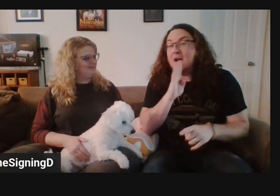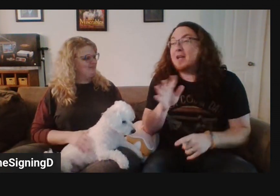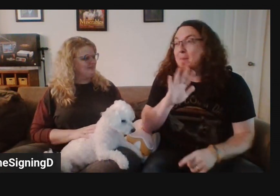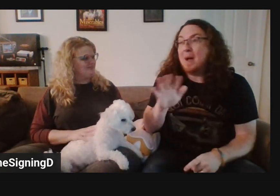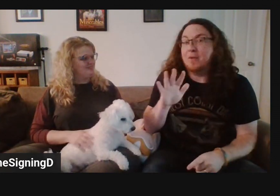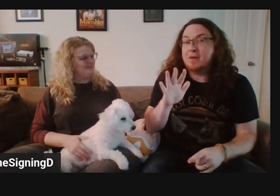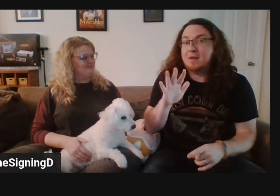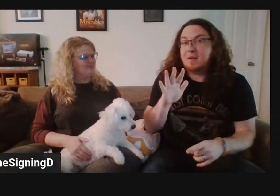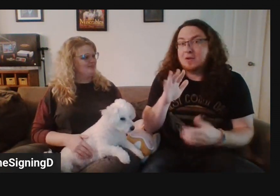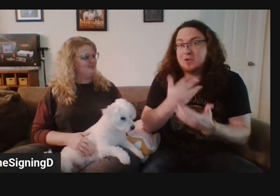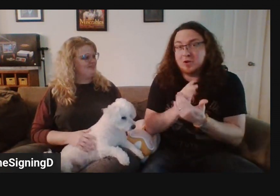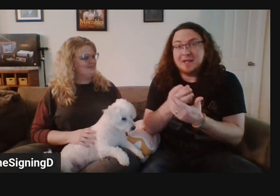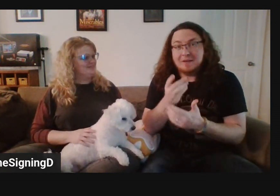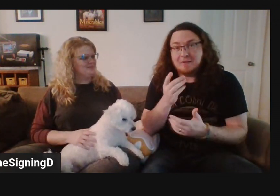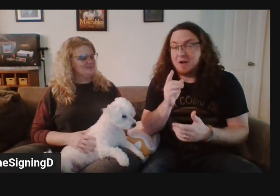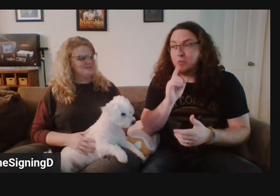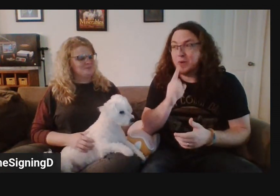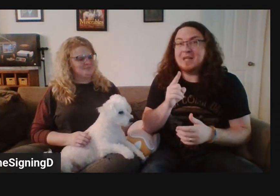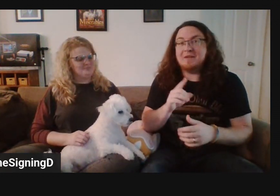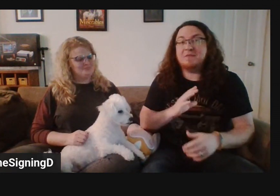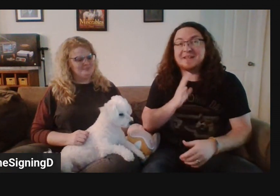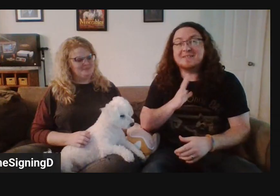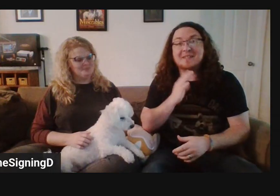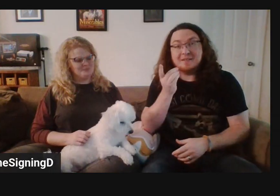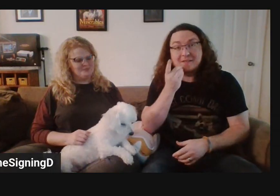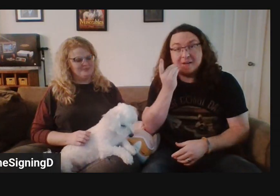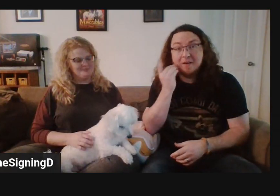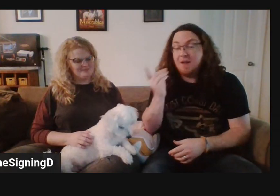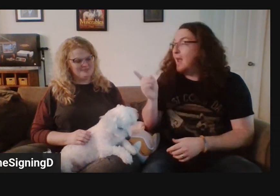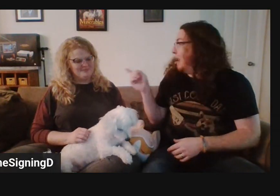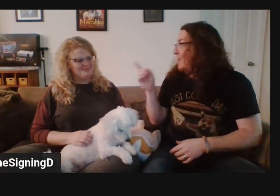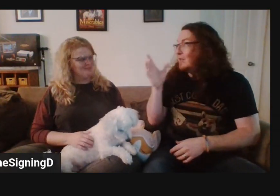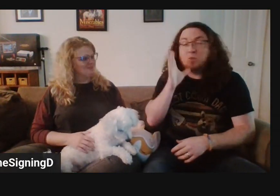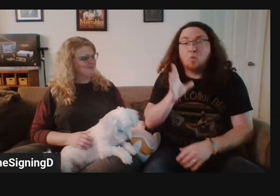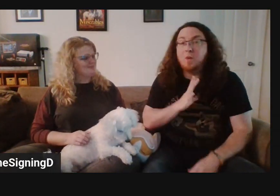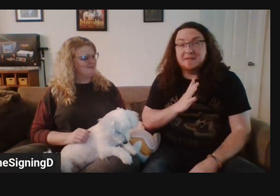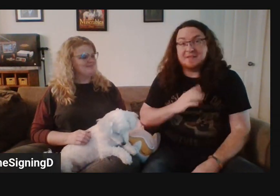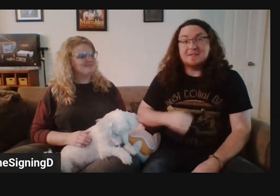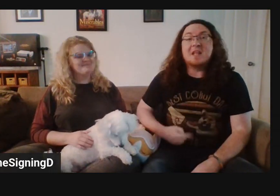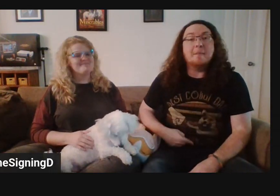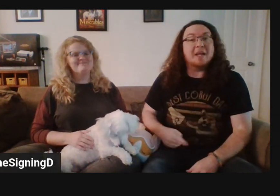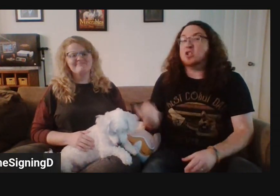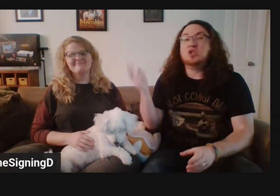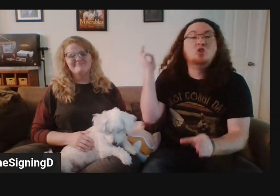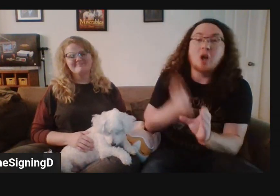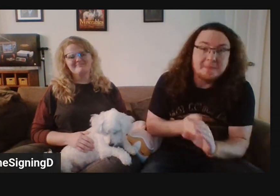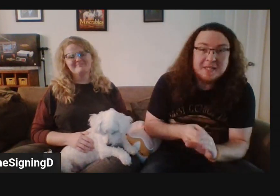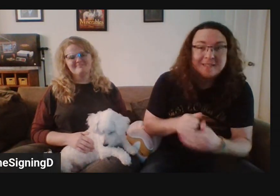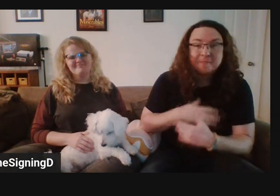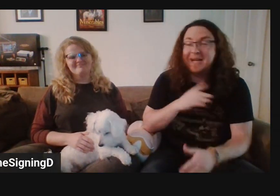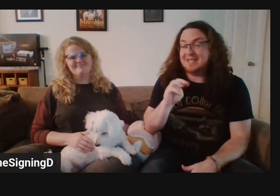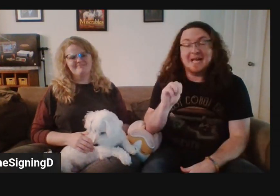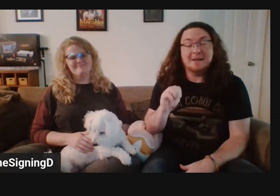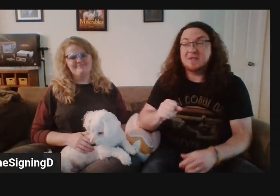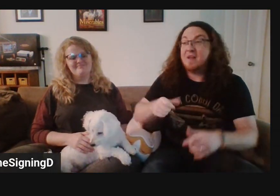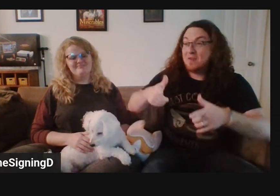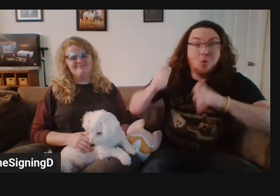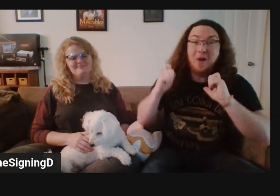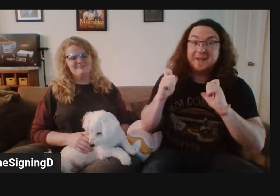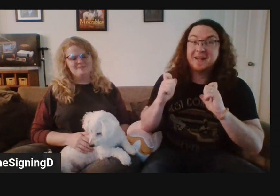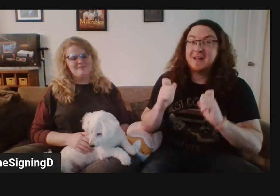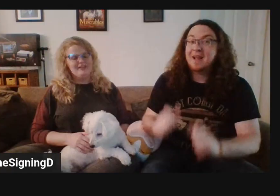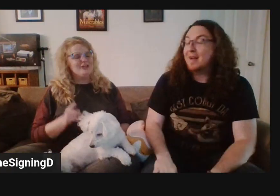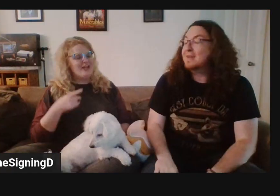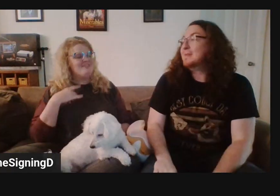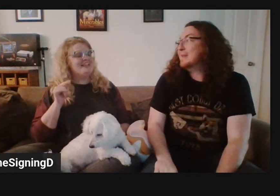was I was talking about cooking a really fancy dinner, and this woman's stomach just jumped into my DMs